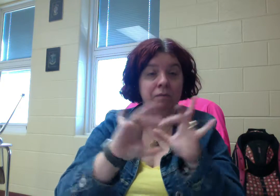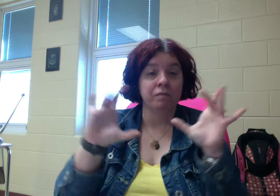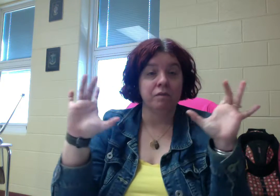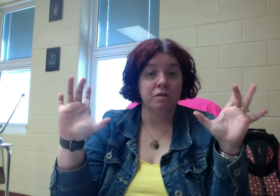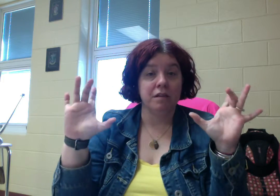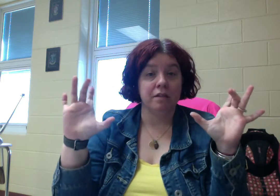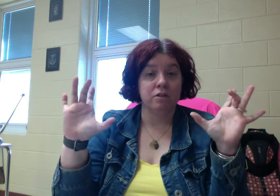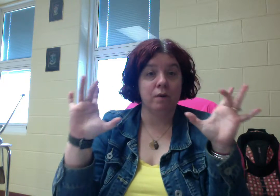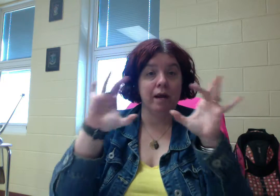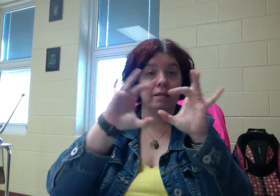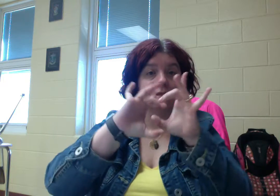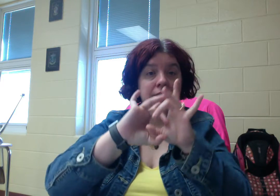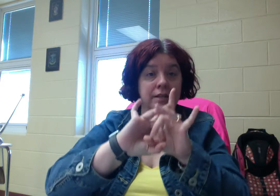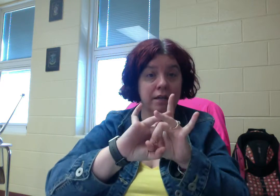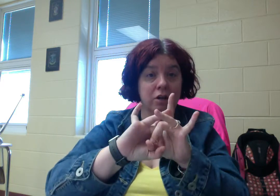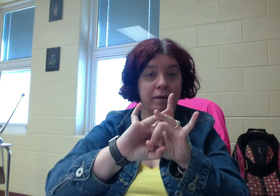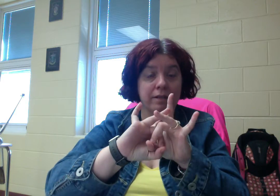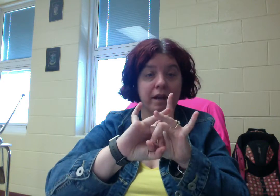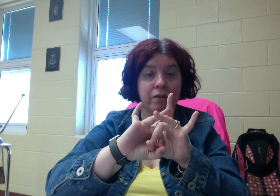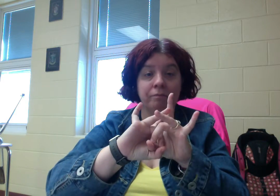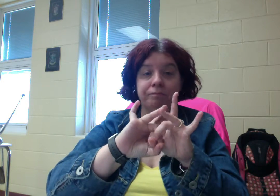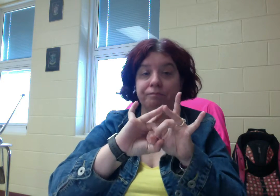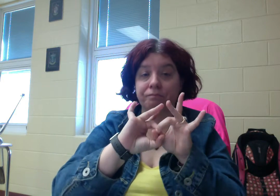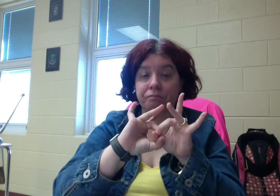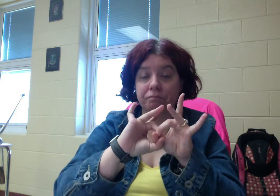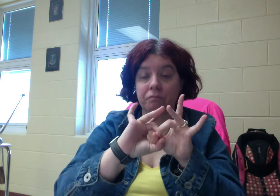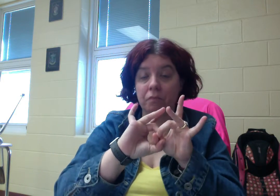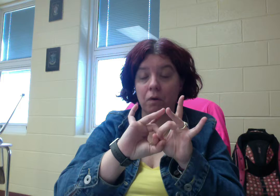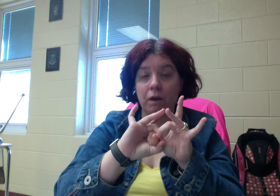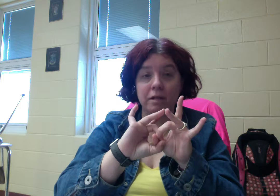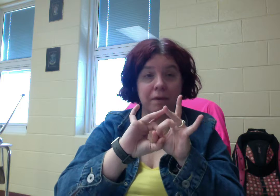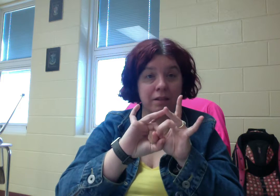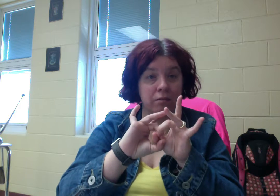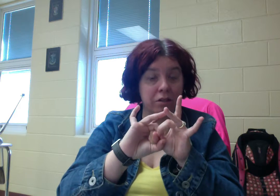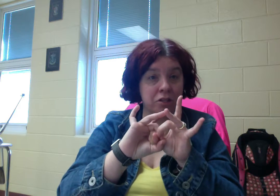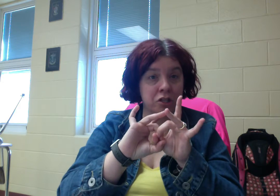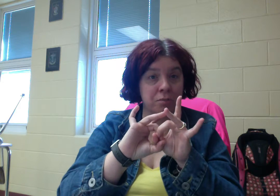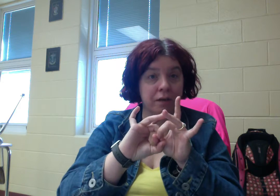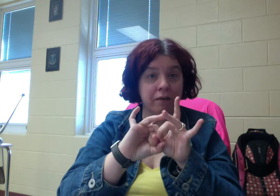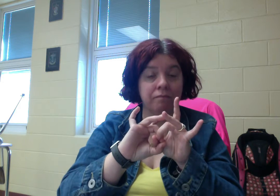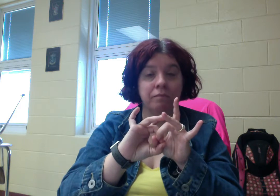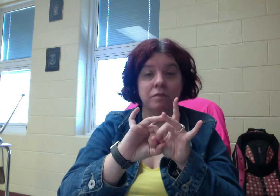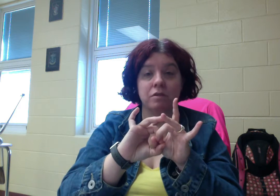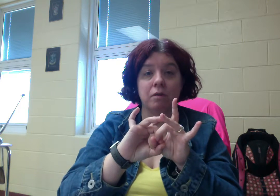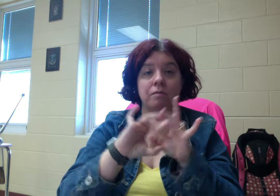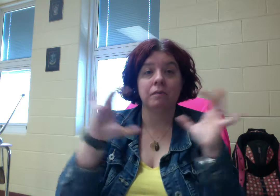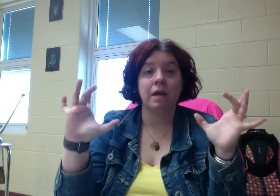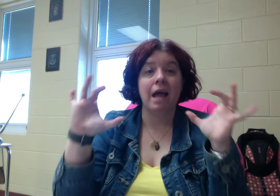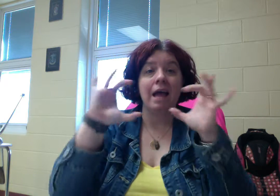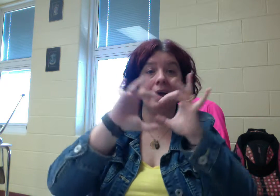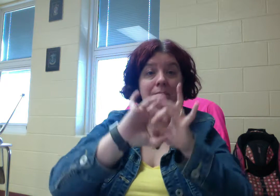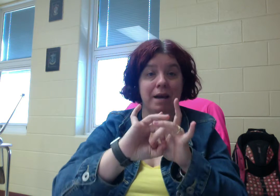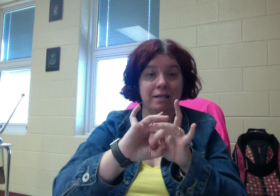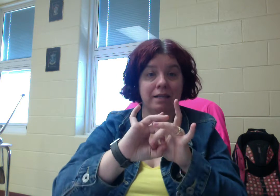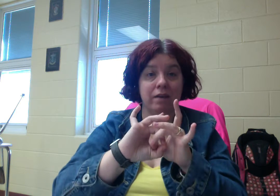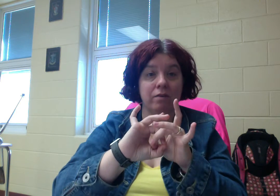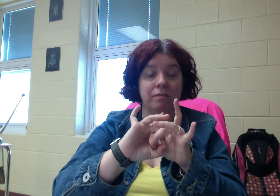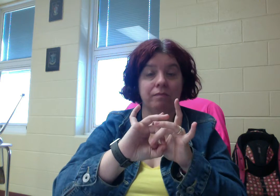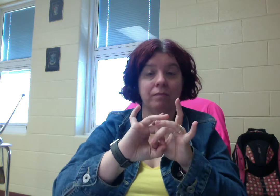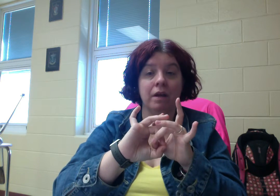So you take the 2 8s and you go back together. Okay, to make the relationship again. So, back together.